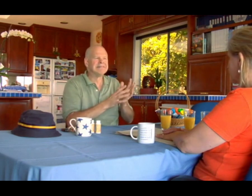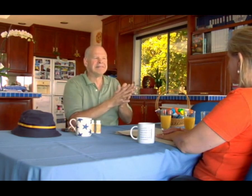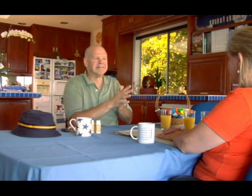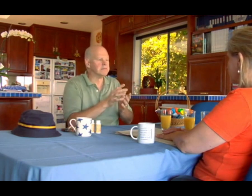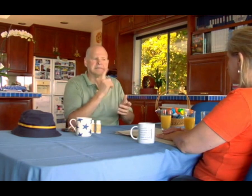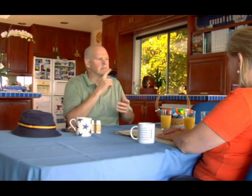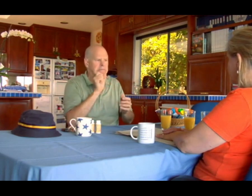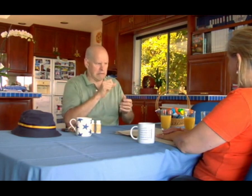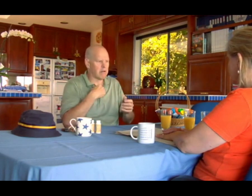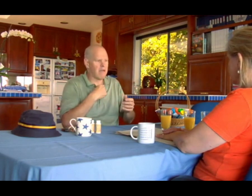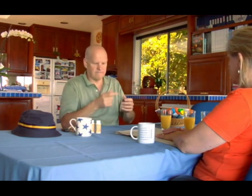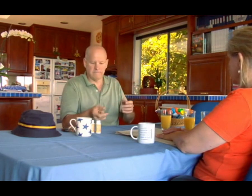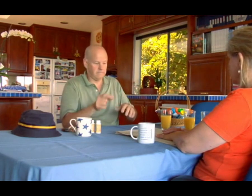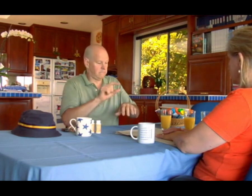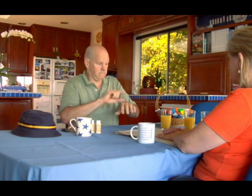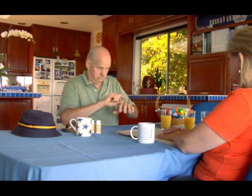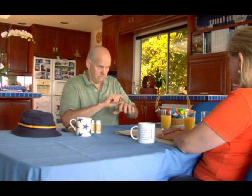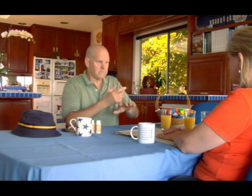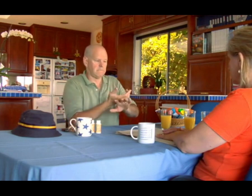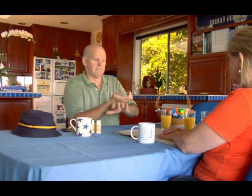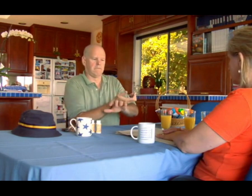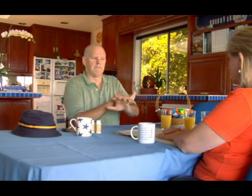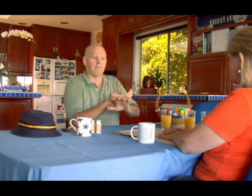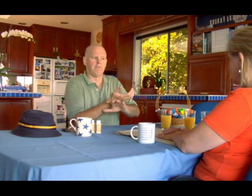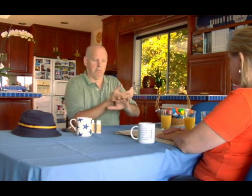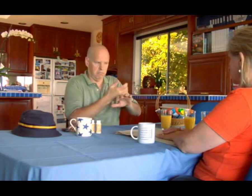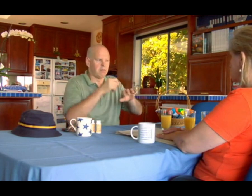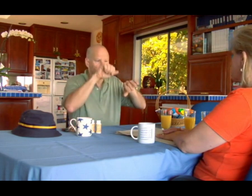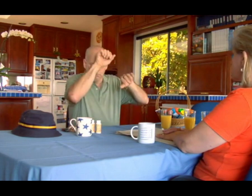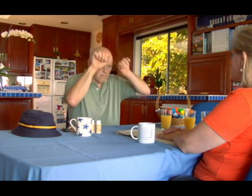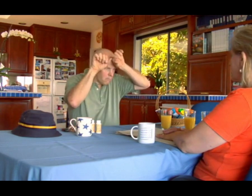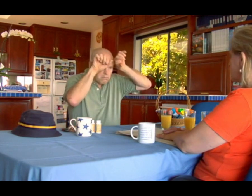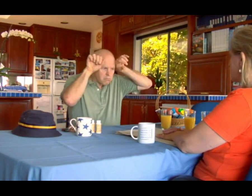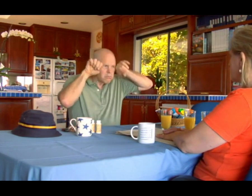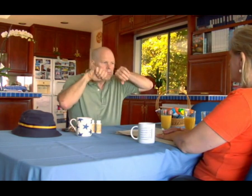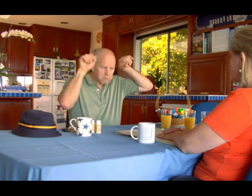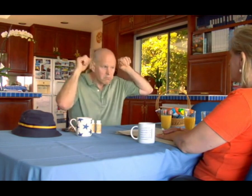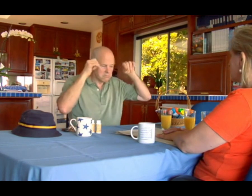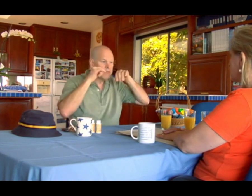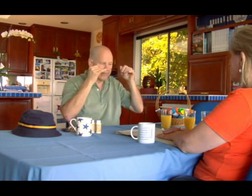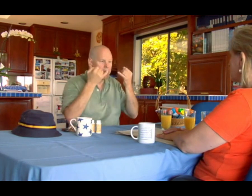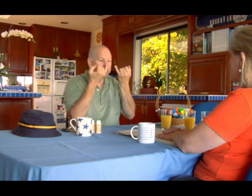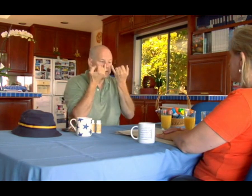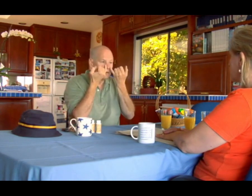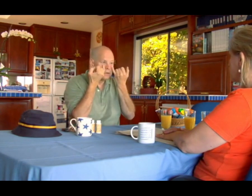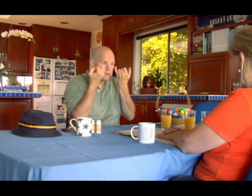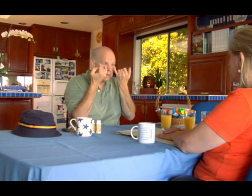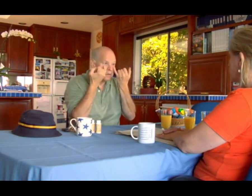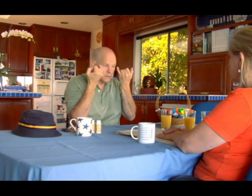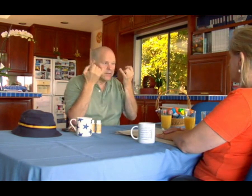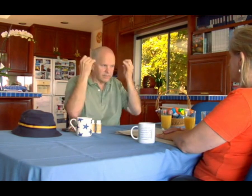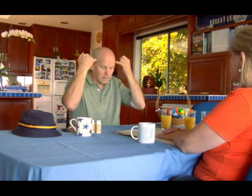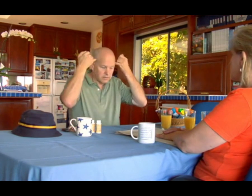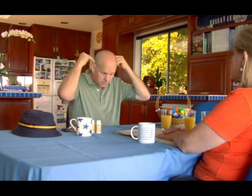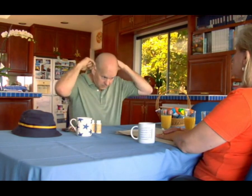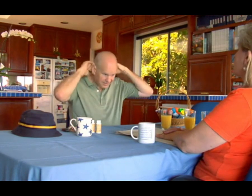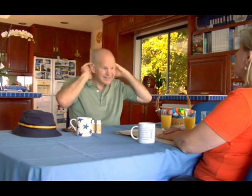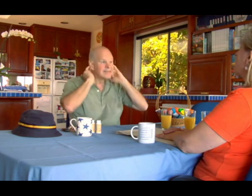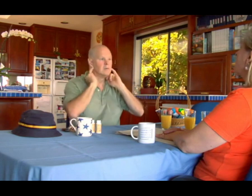to avoid greasy palms, he said I could put it on the back of my hands and then put that on my head. And I can use pinkies under my eyes